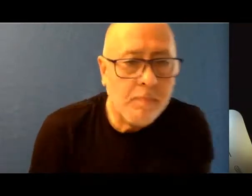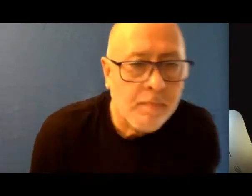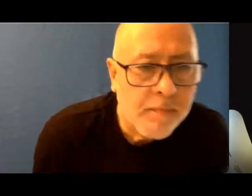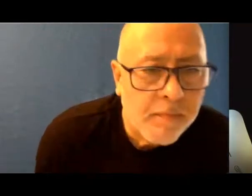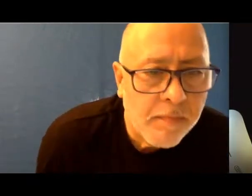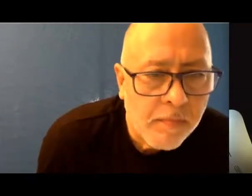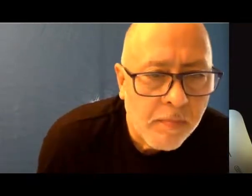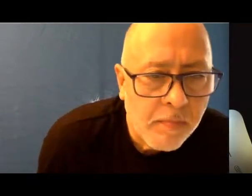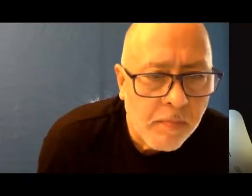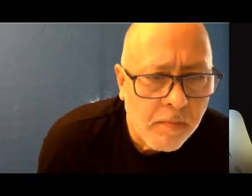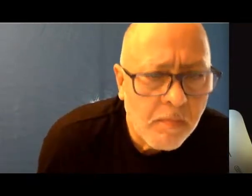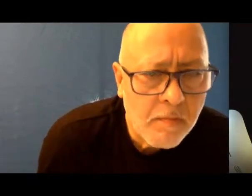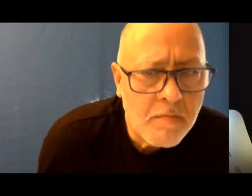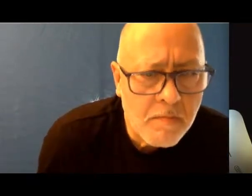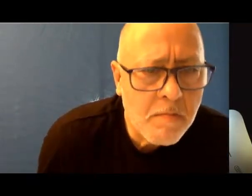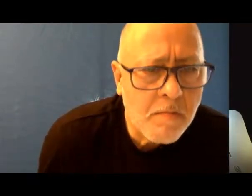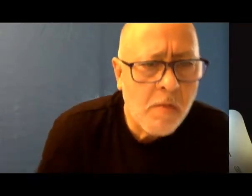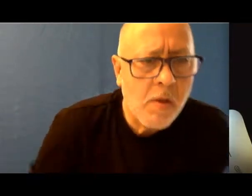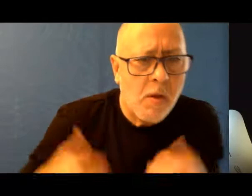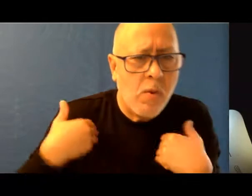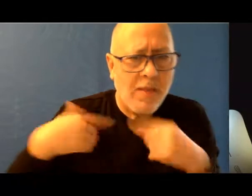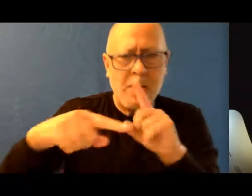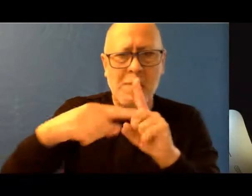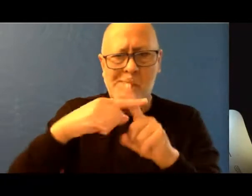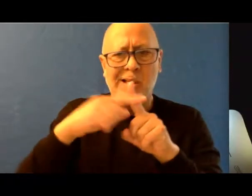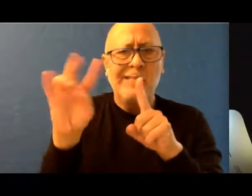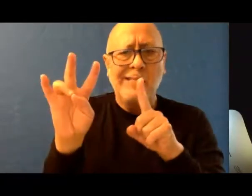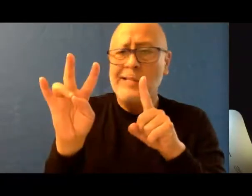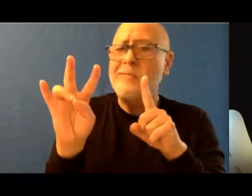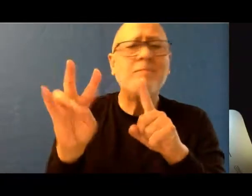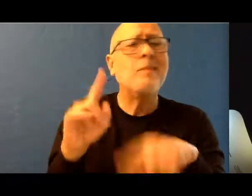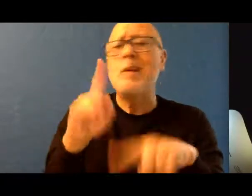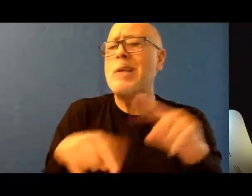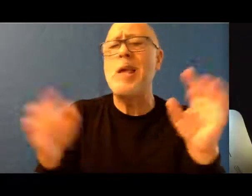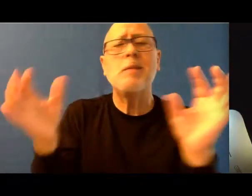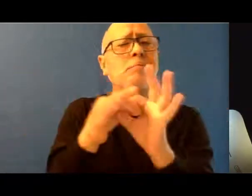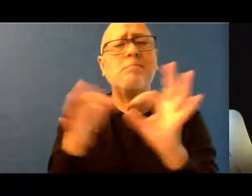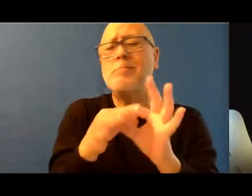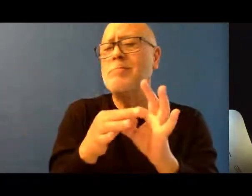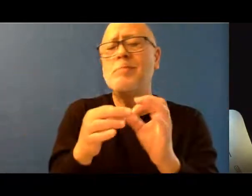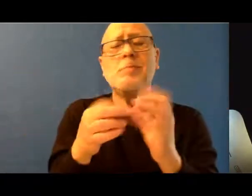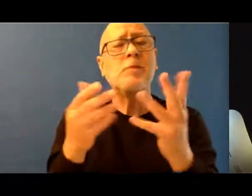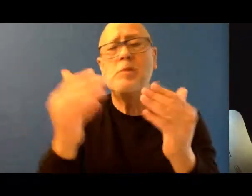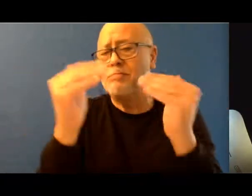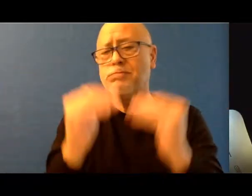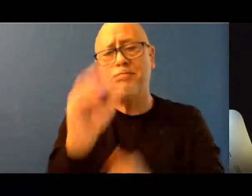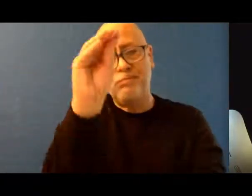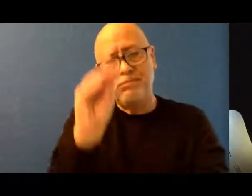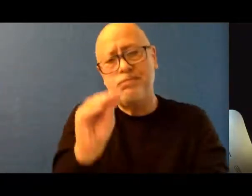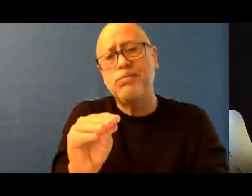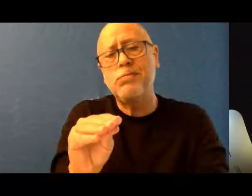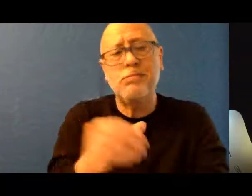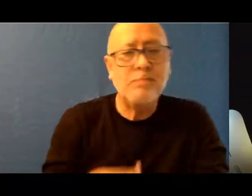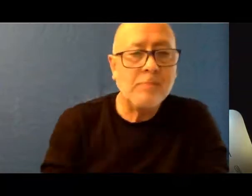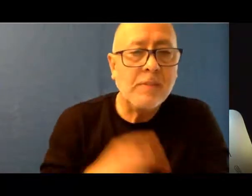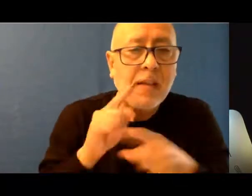Now, we have this plus 7 piece. It can't be combined with anything, so it can just be brought down. So my answer is